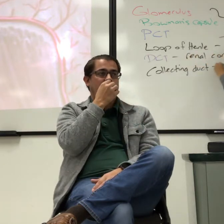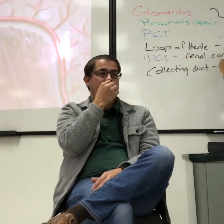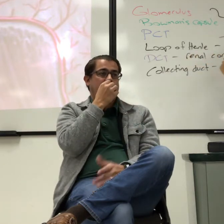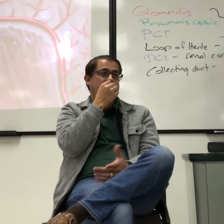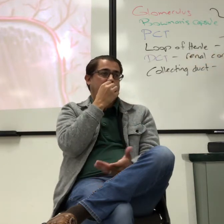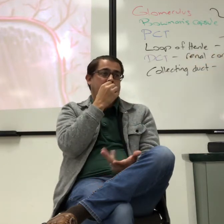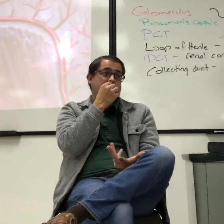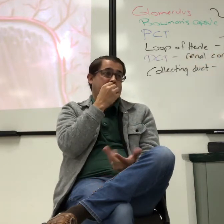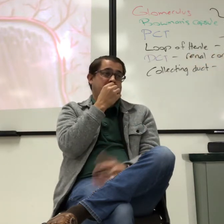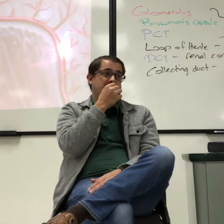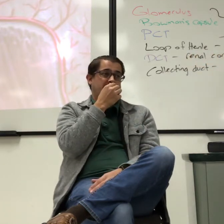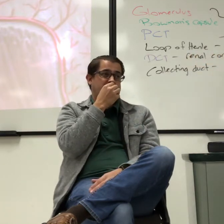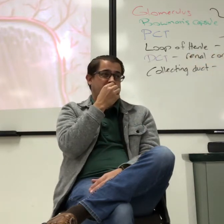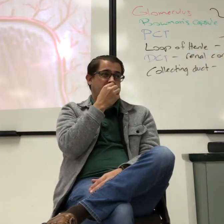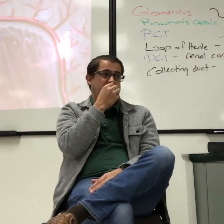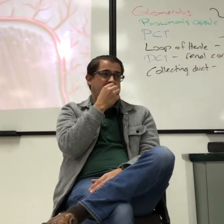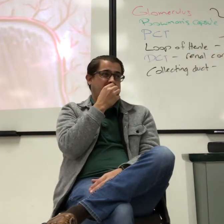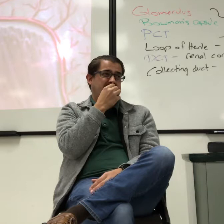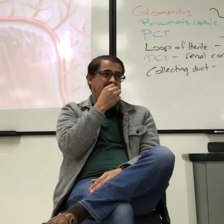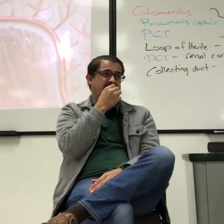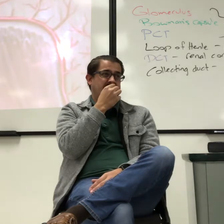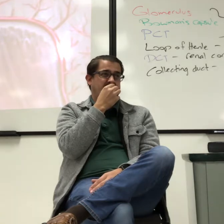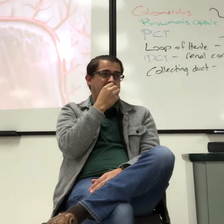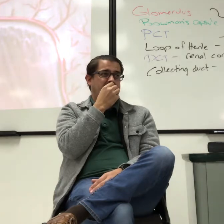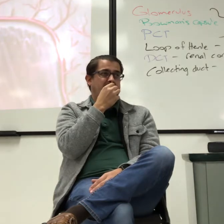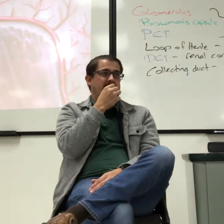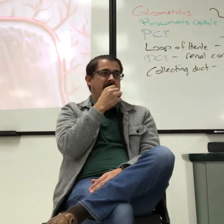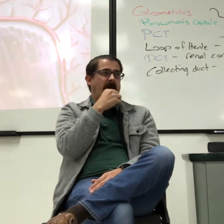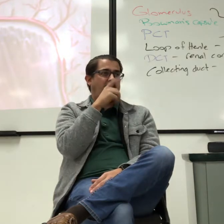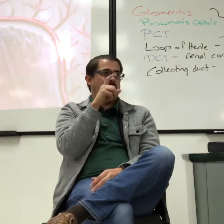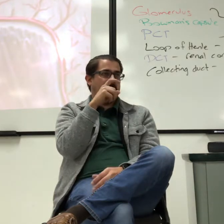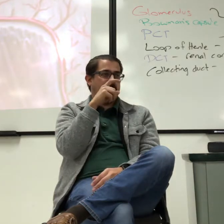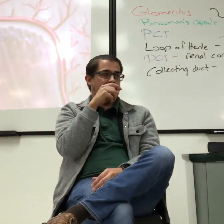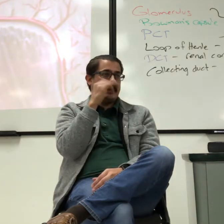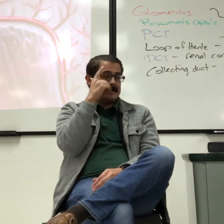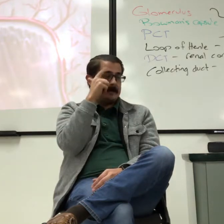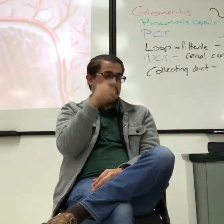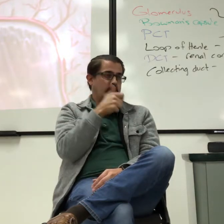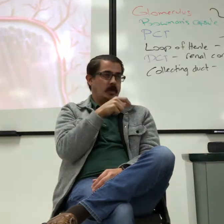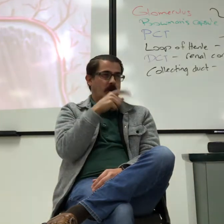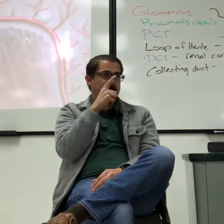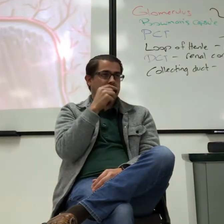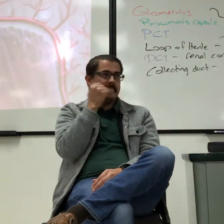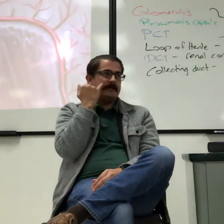The collecting duct extends cortex all the way down in the medulla, so it's really in both.